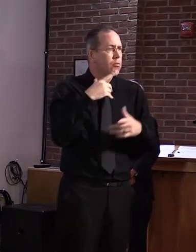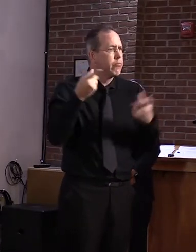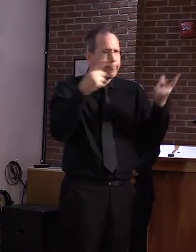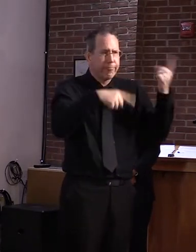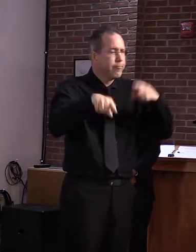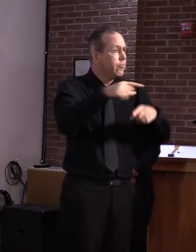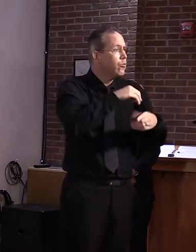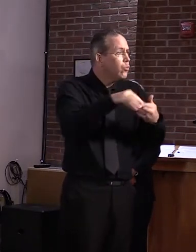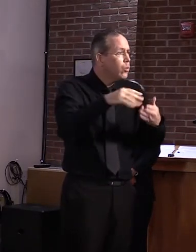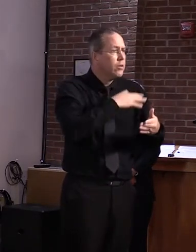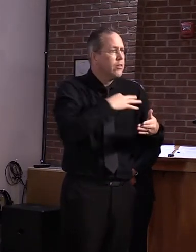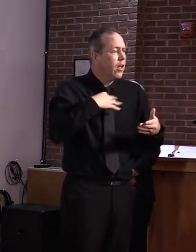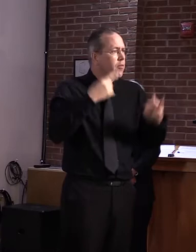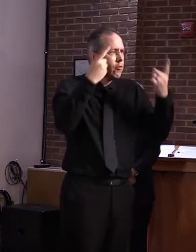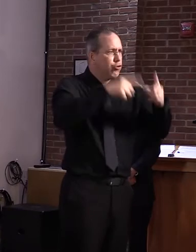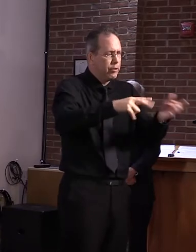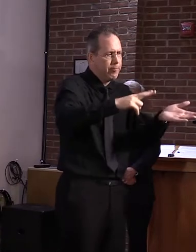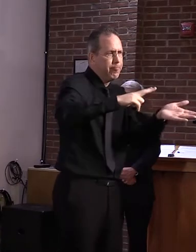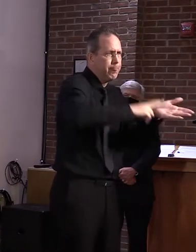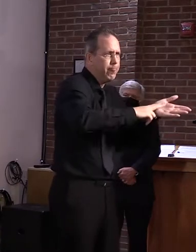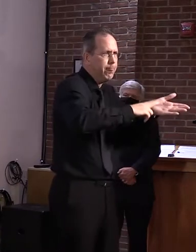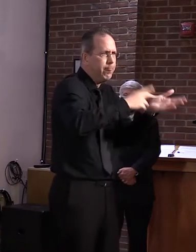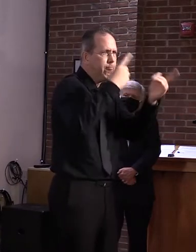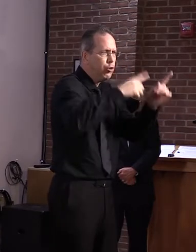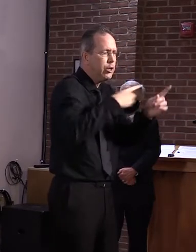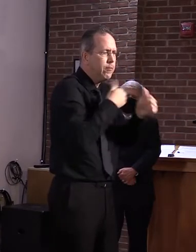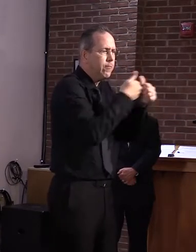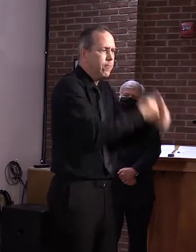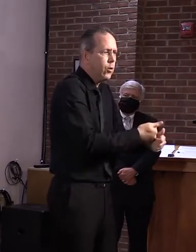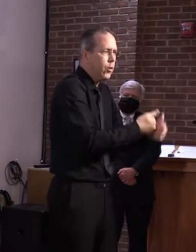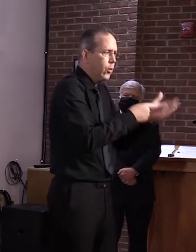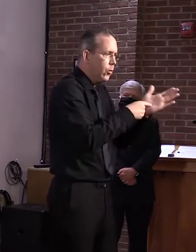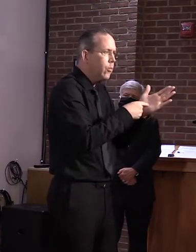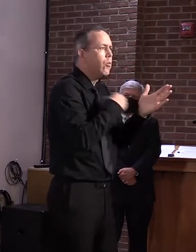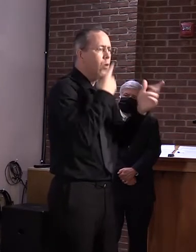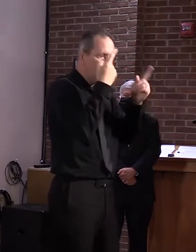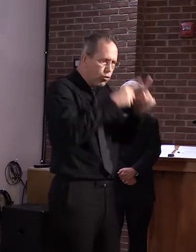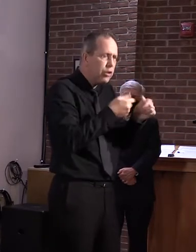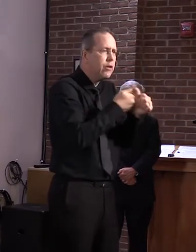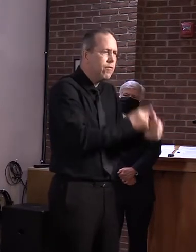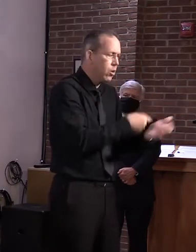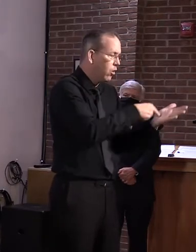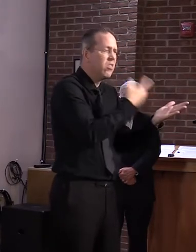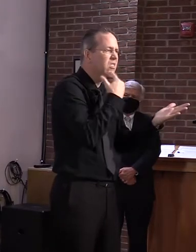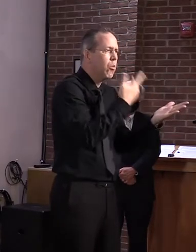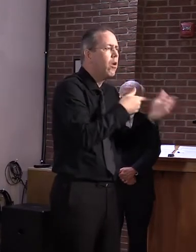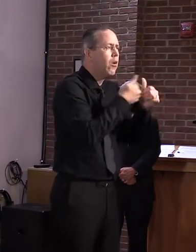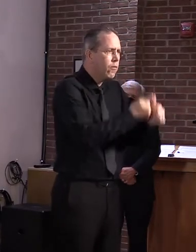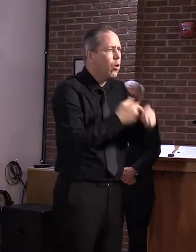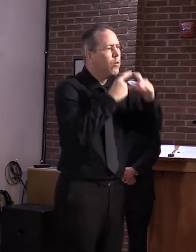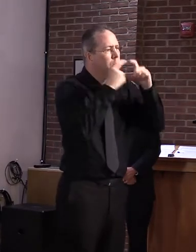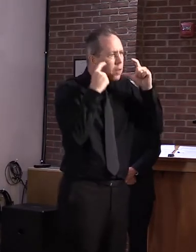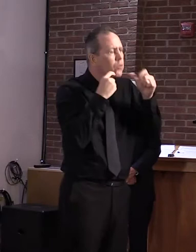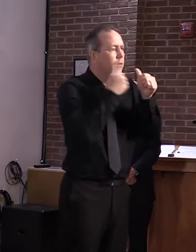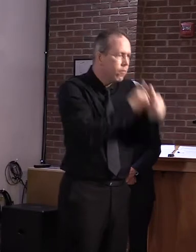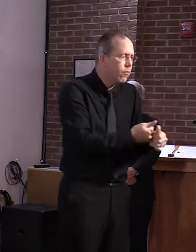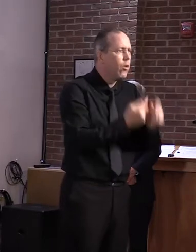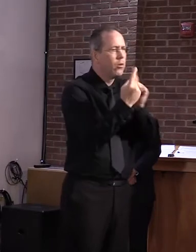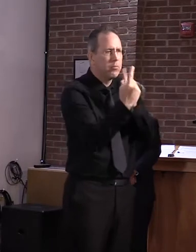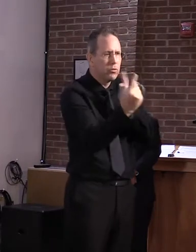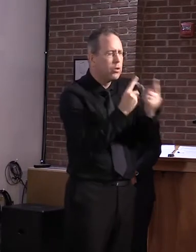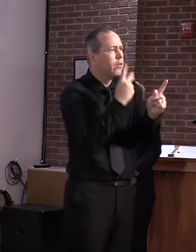that we will hold them accountable for, and there are ramifications if they threaten other people by not